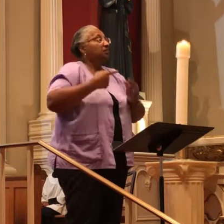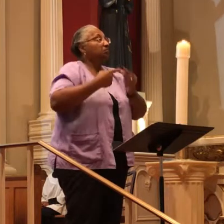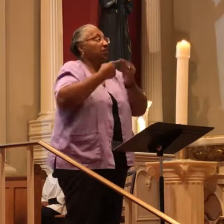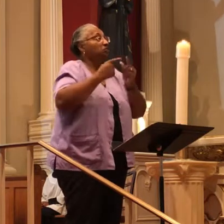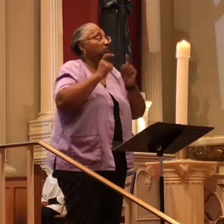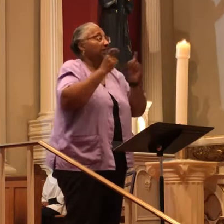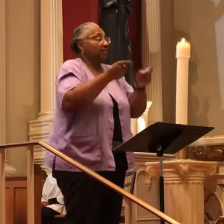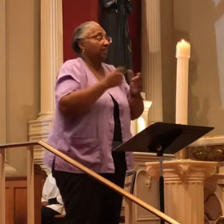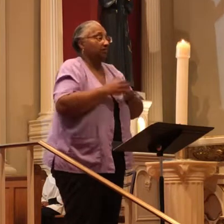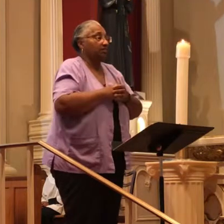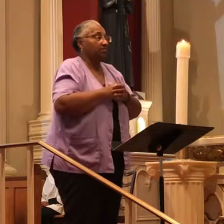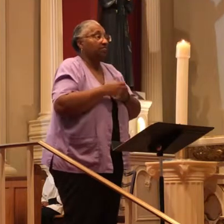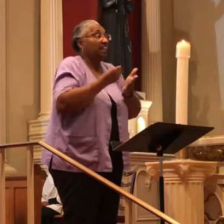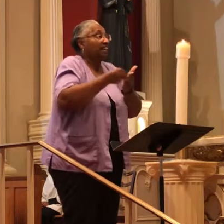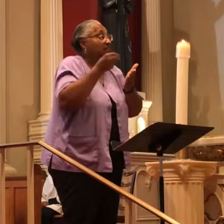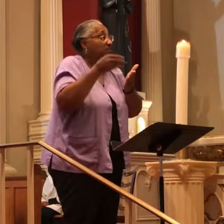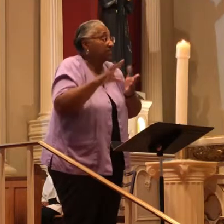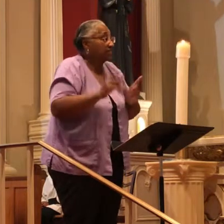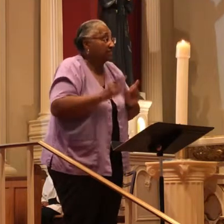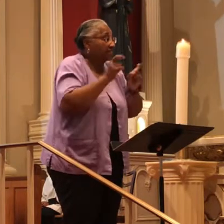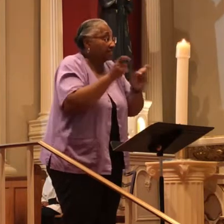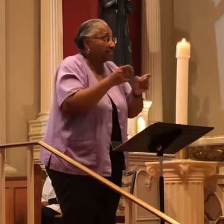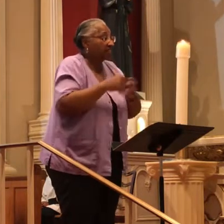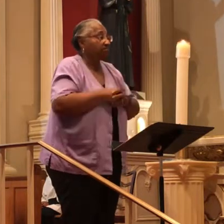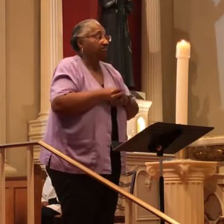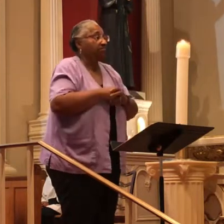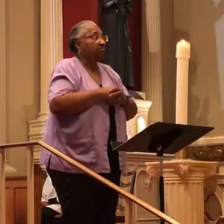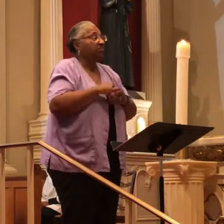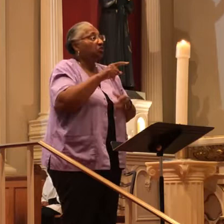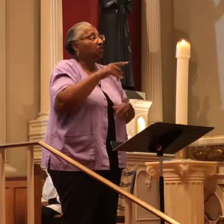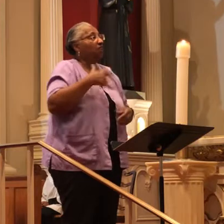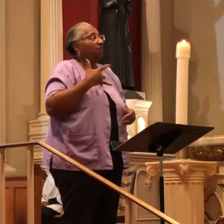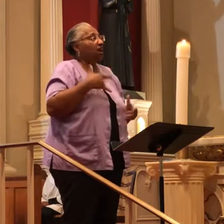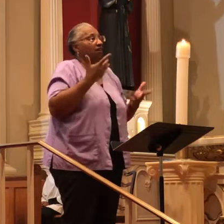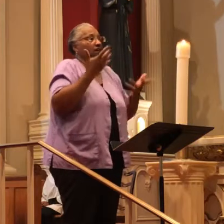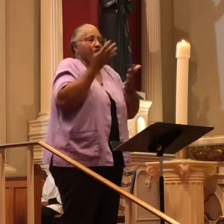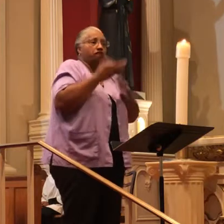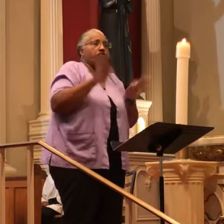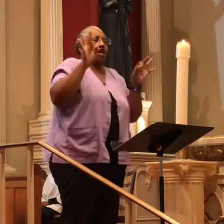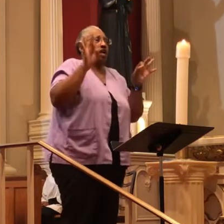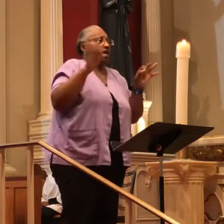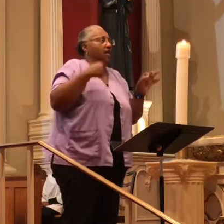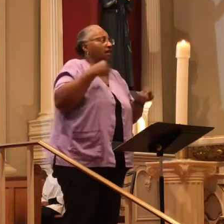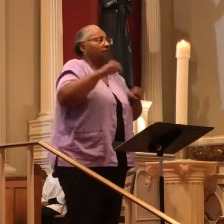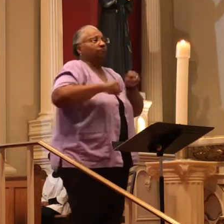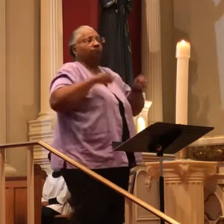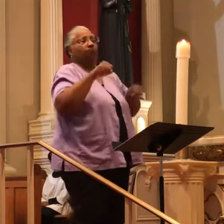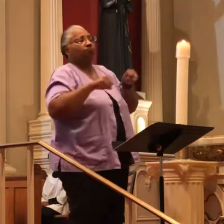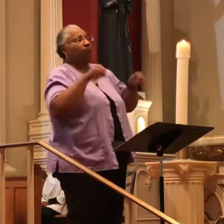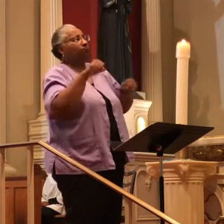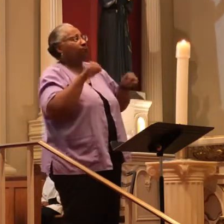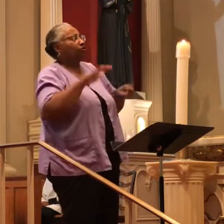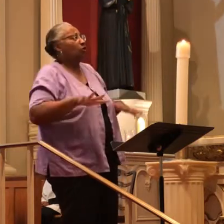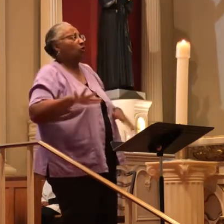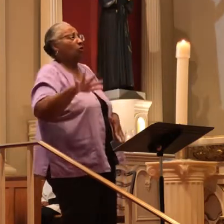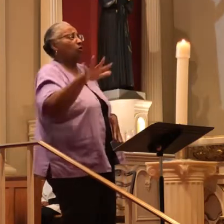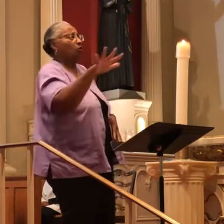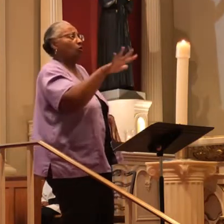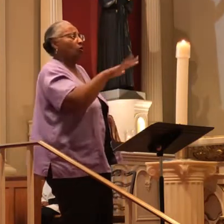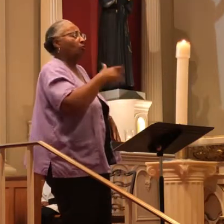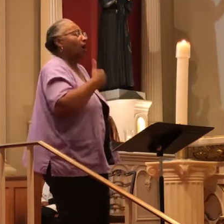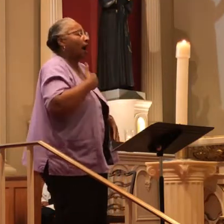gift, and it gave you kind of like a sense of freedom. You could go in your bike anywhere you wanted, and I can